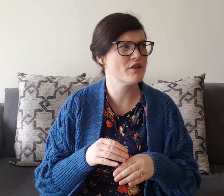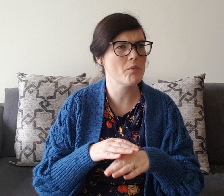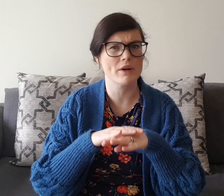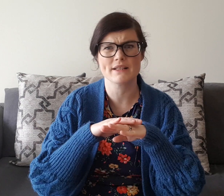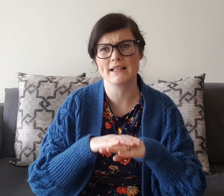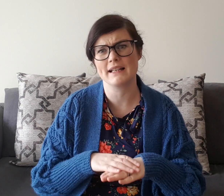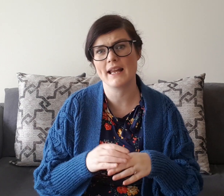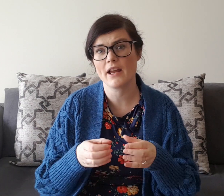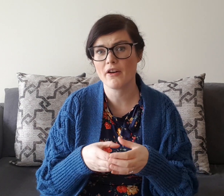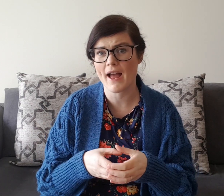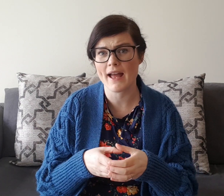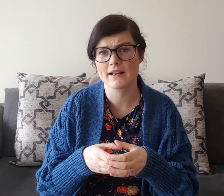somewhere to lay her eggs.